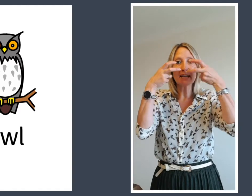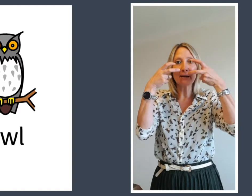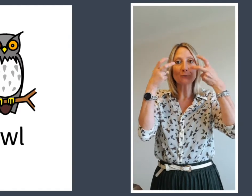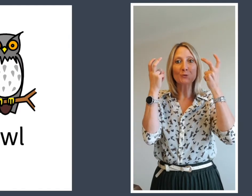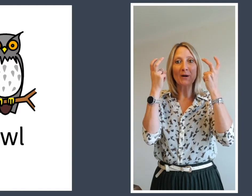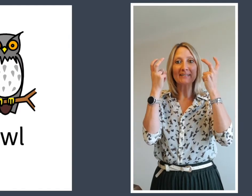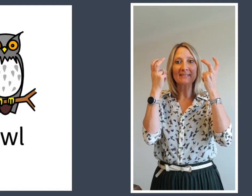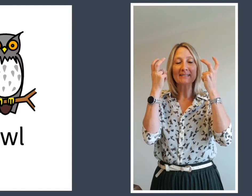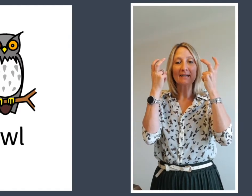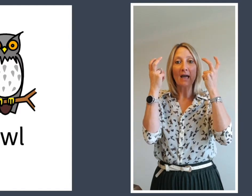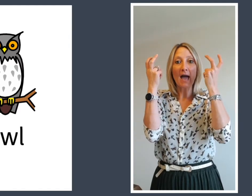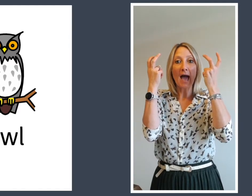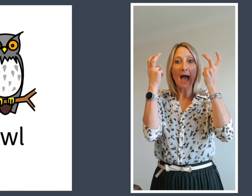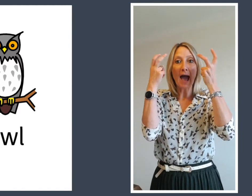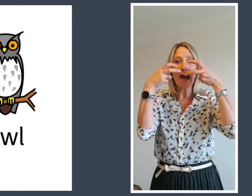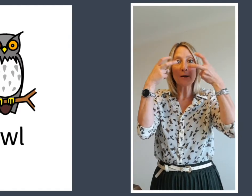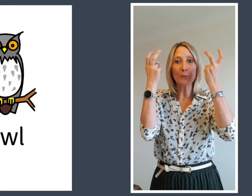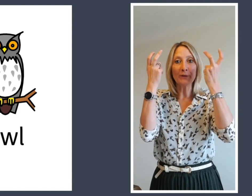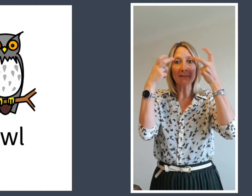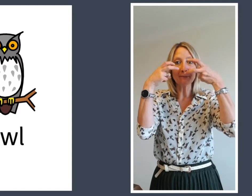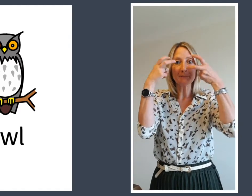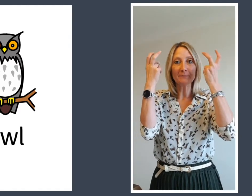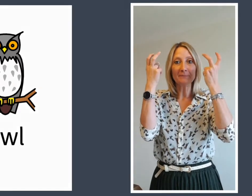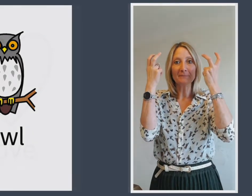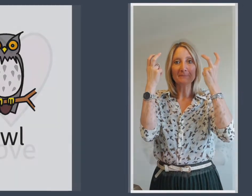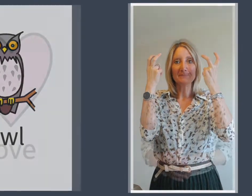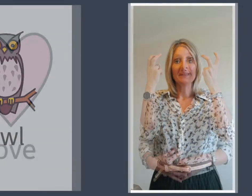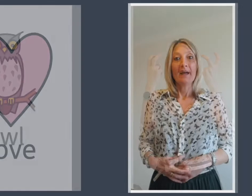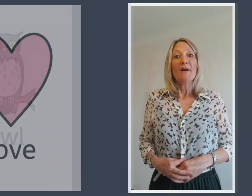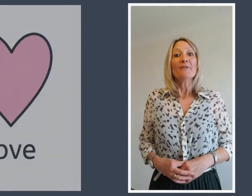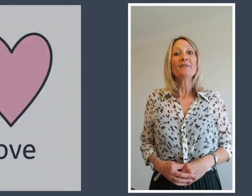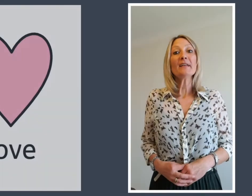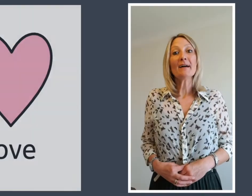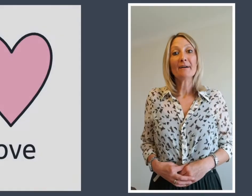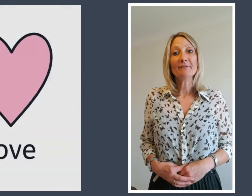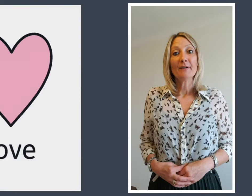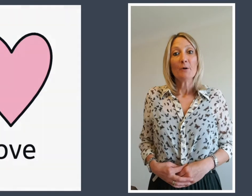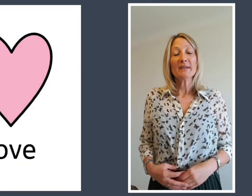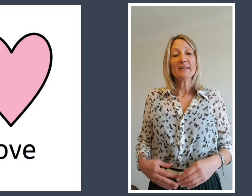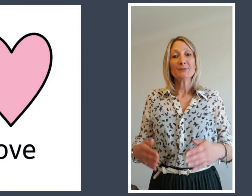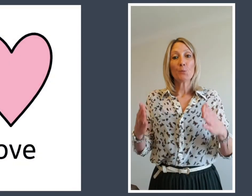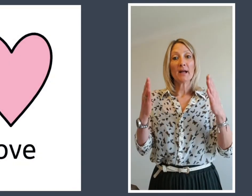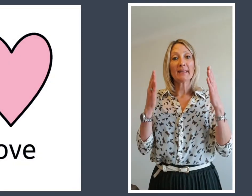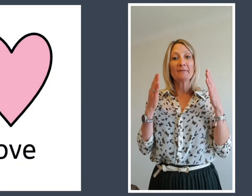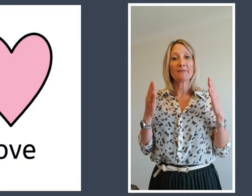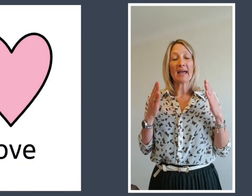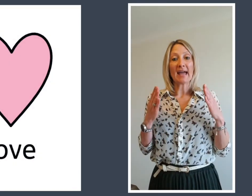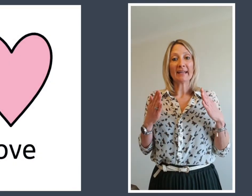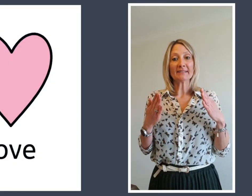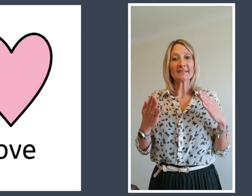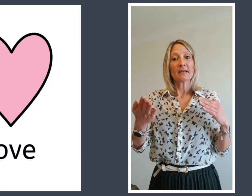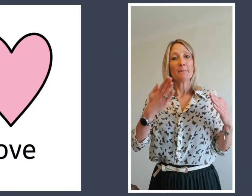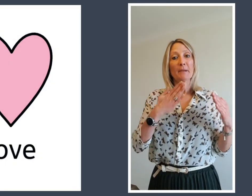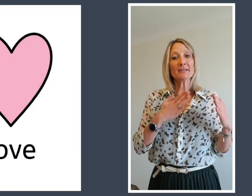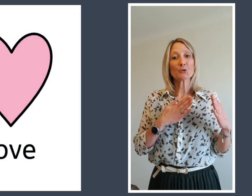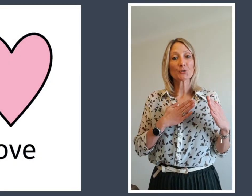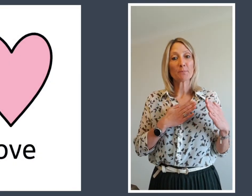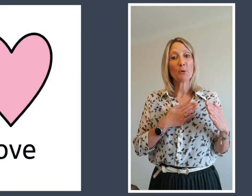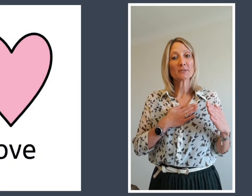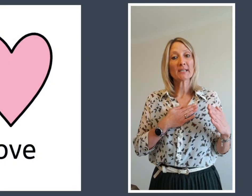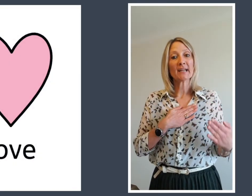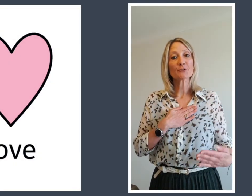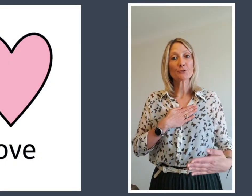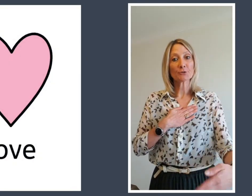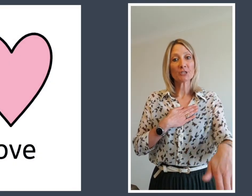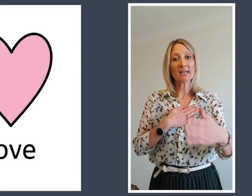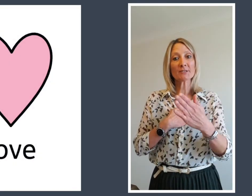them down twice. Owl. For love, we need working flat hands. Place your